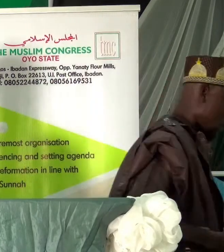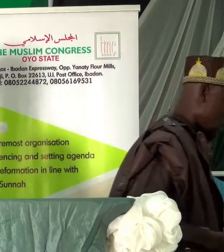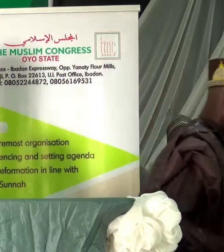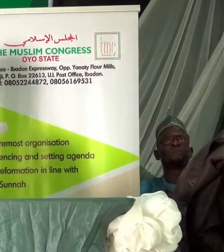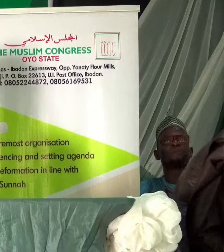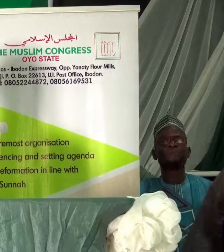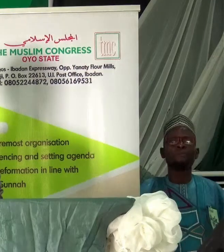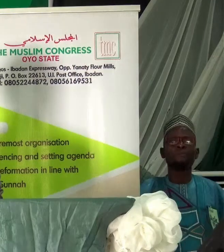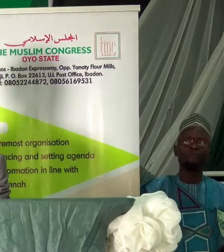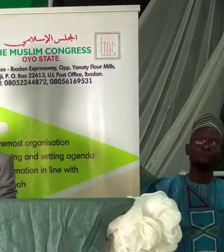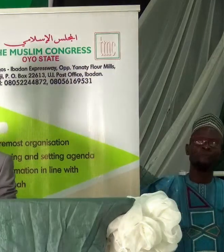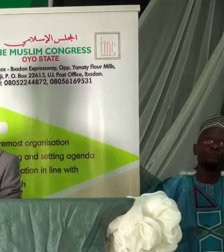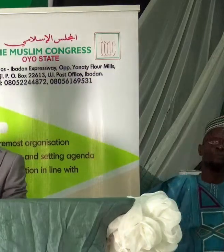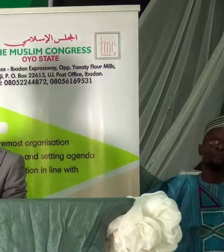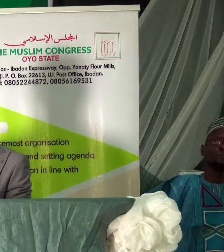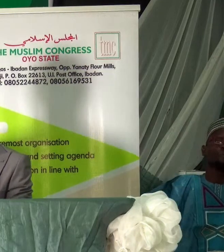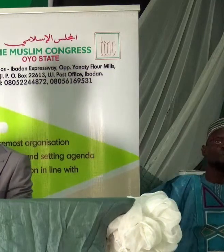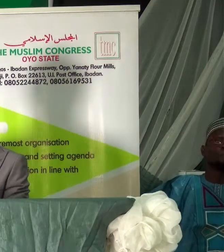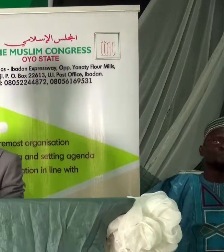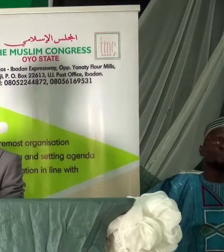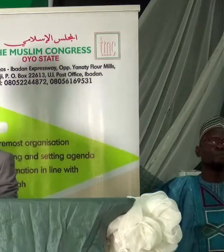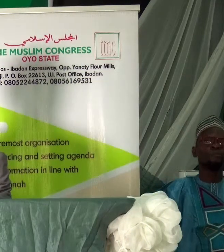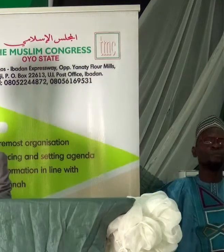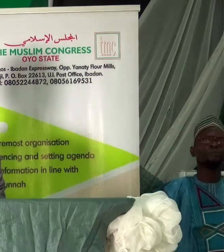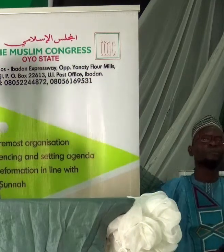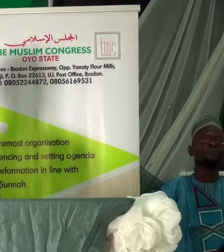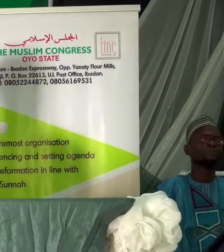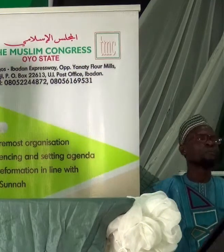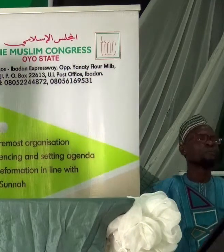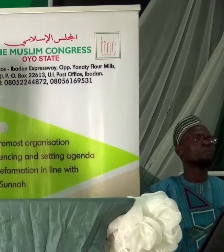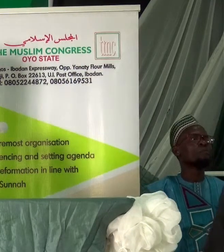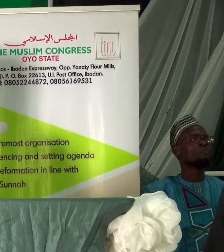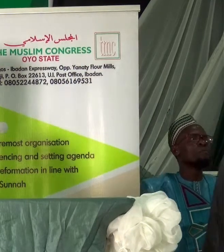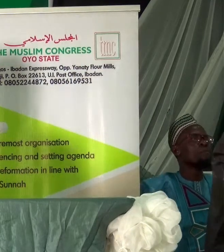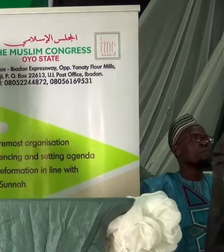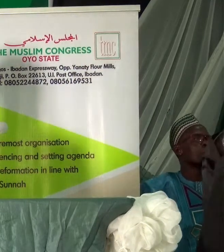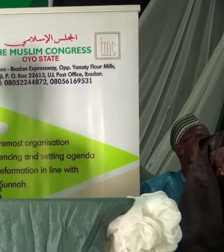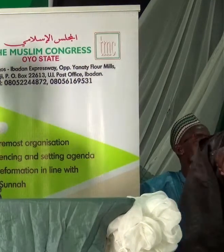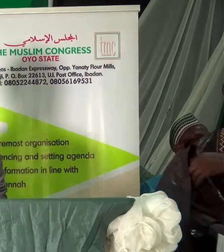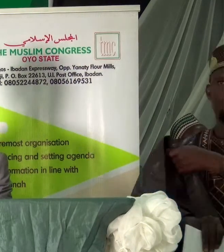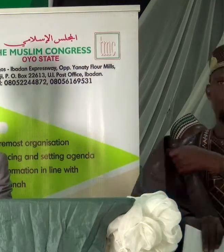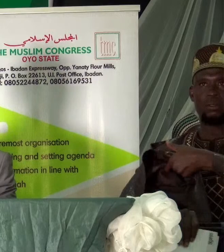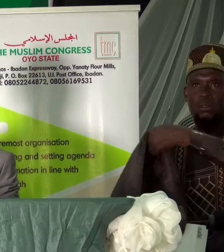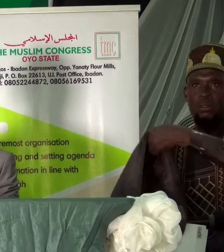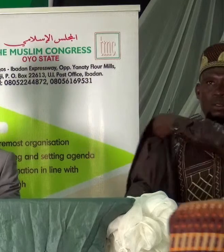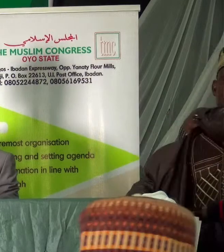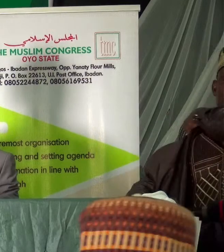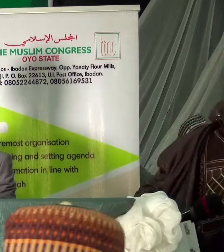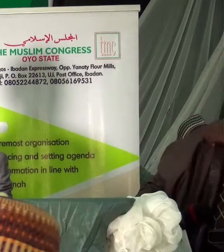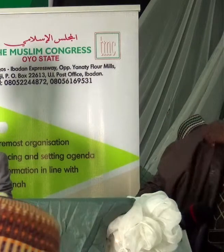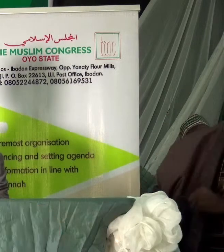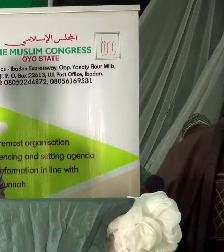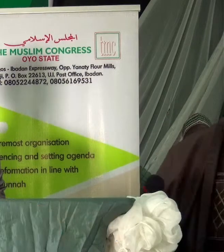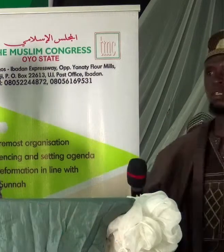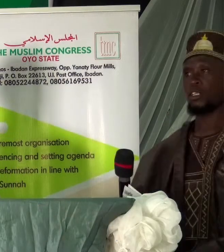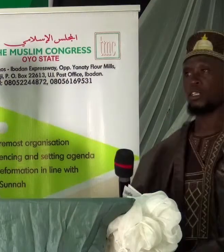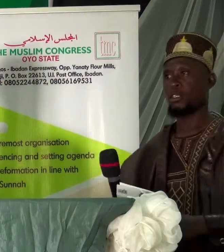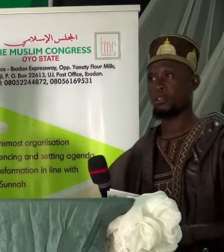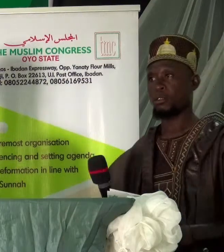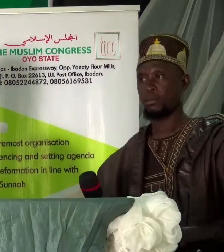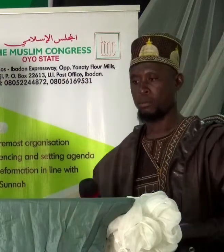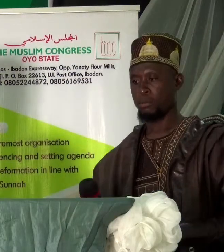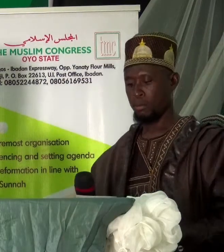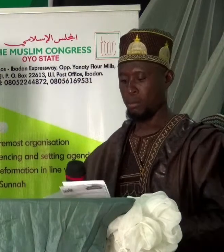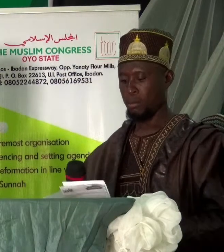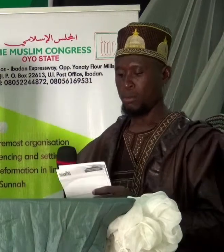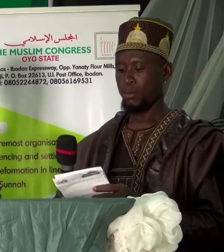Daoud Oladosu, the Wali of TMC Oyo State, we welcome everyone here